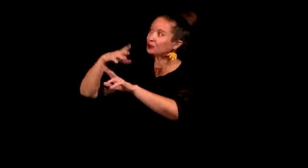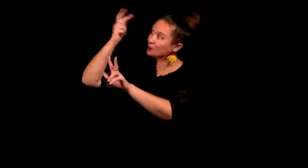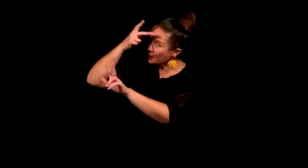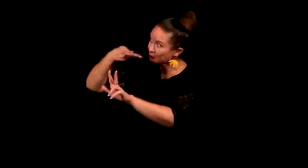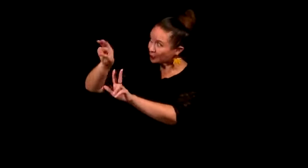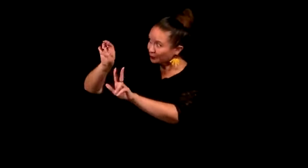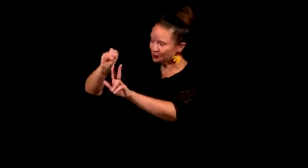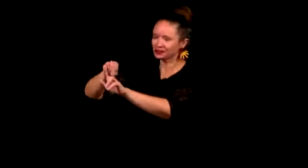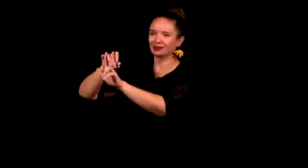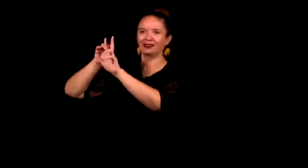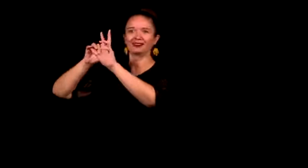So